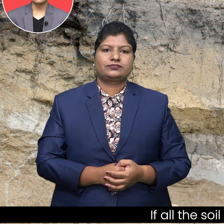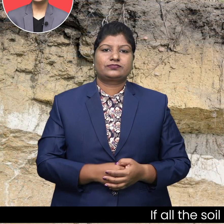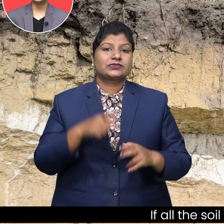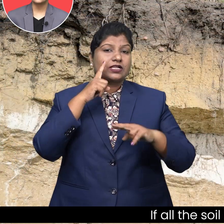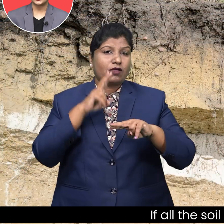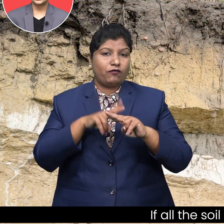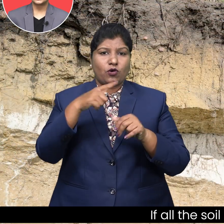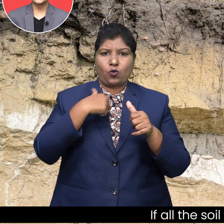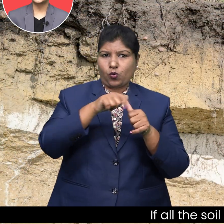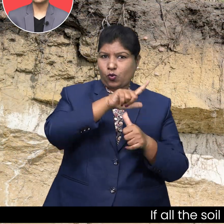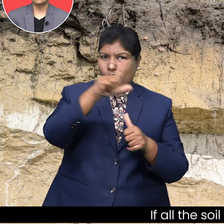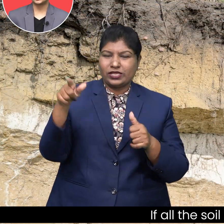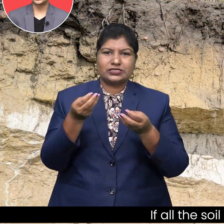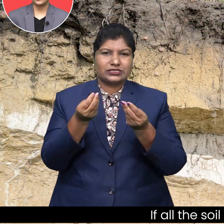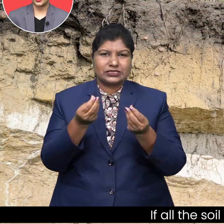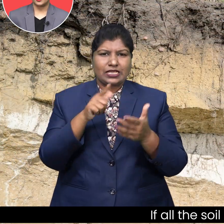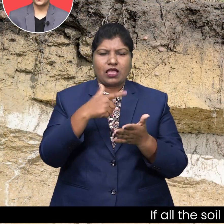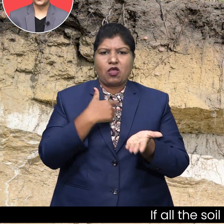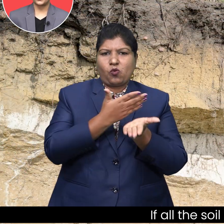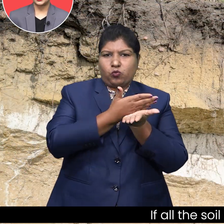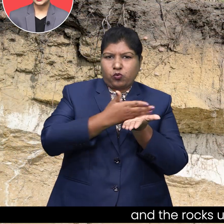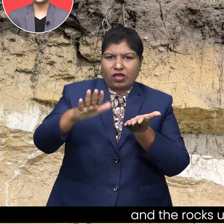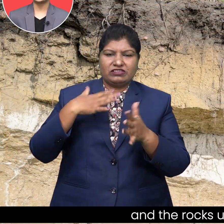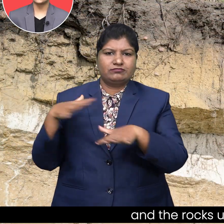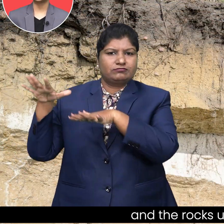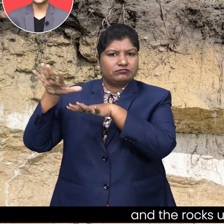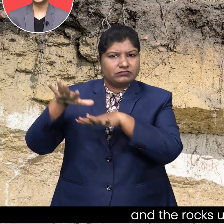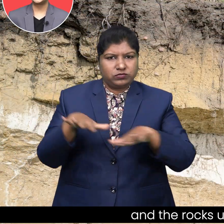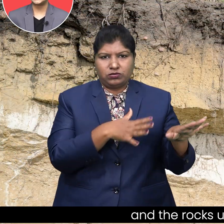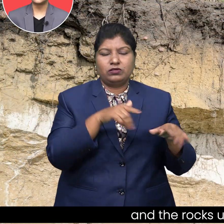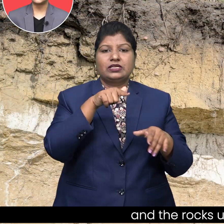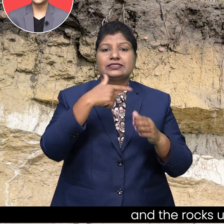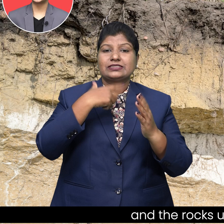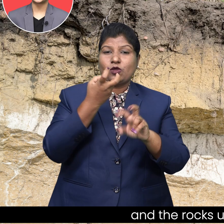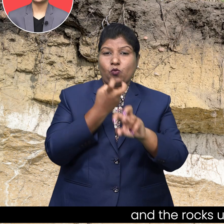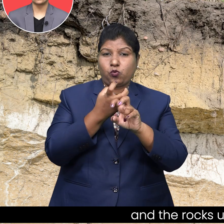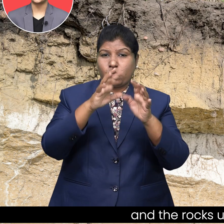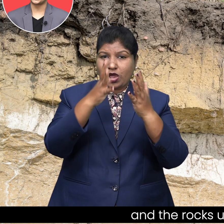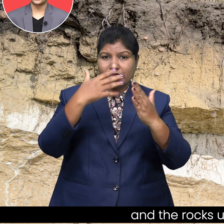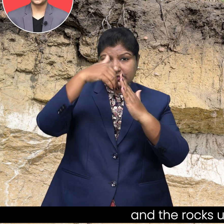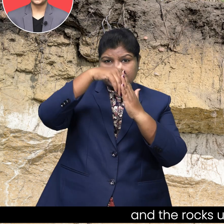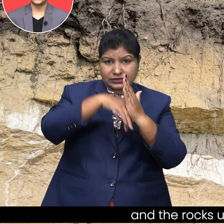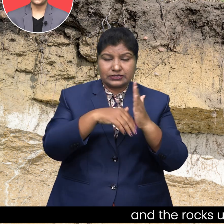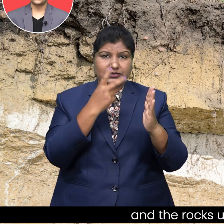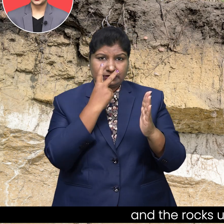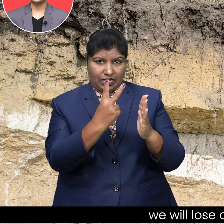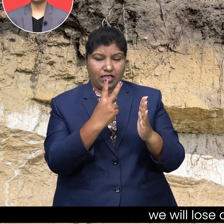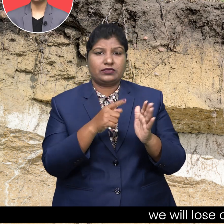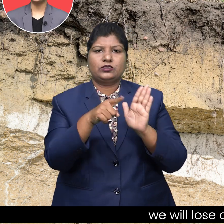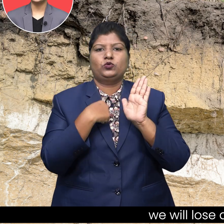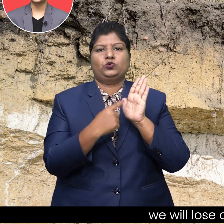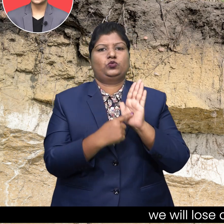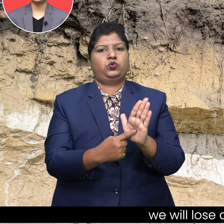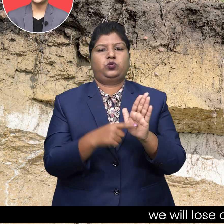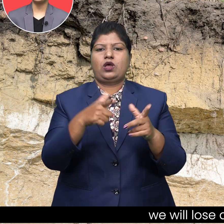If all the soil gets washed away and the rocks underneath is exposed, we